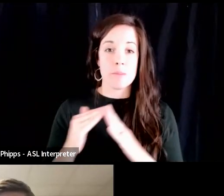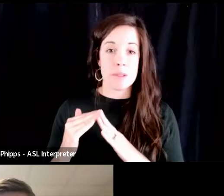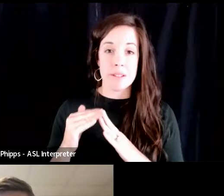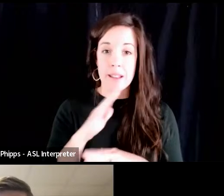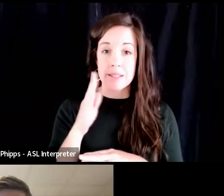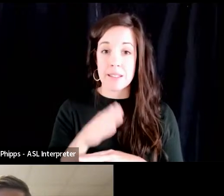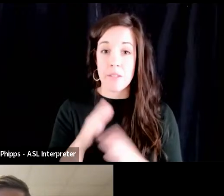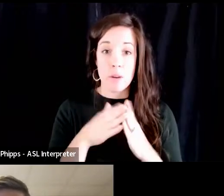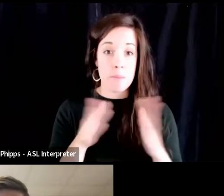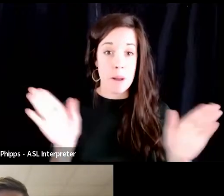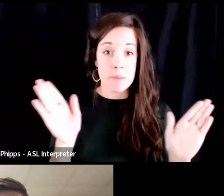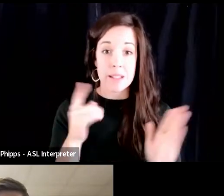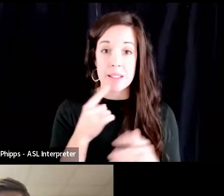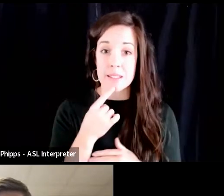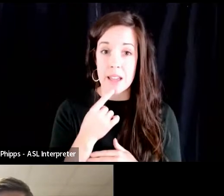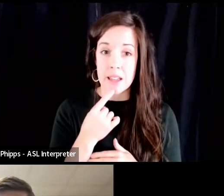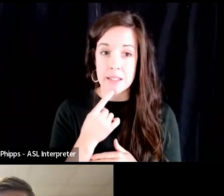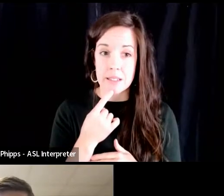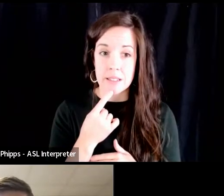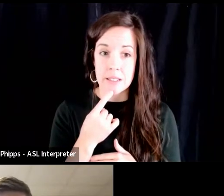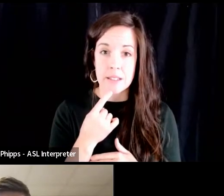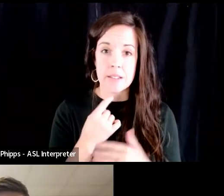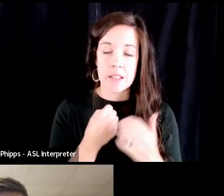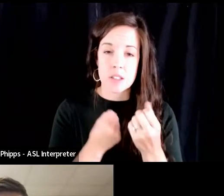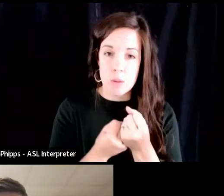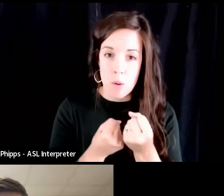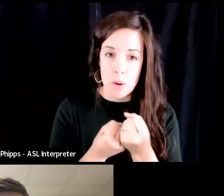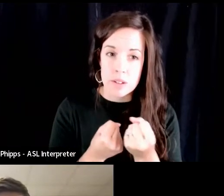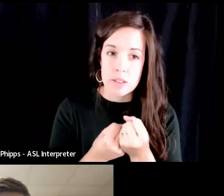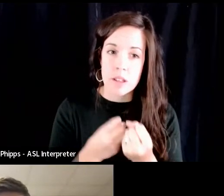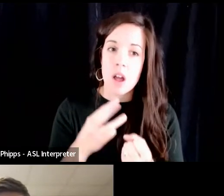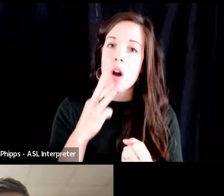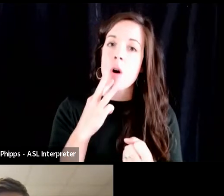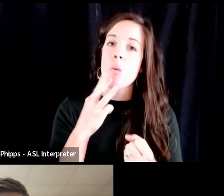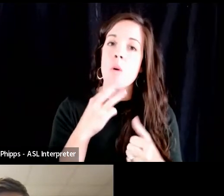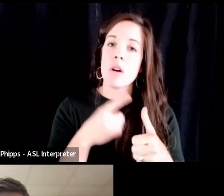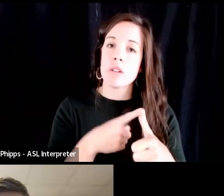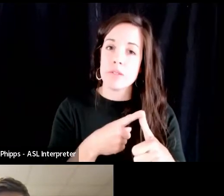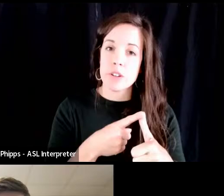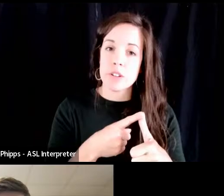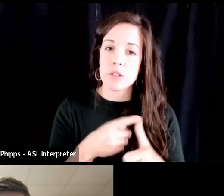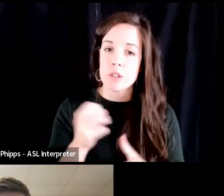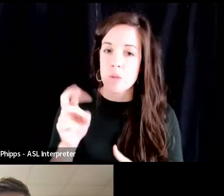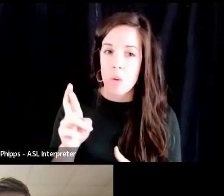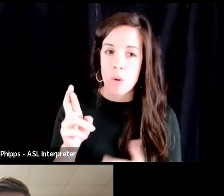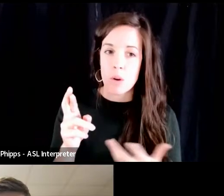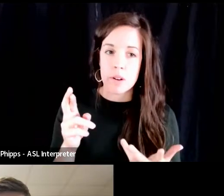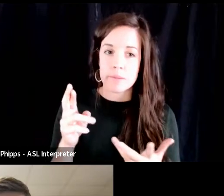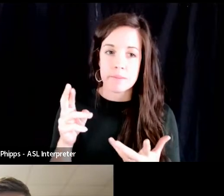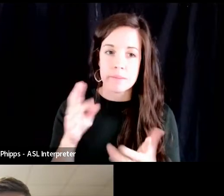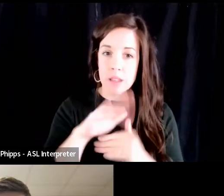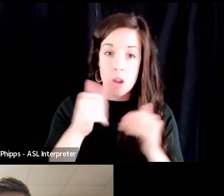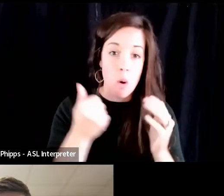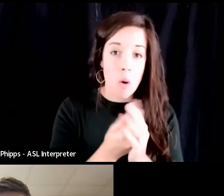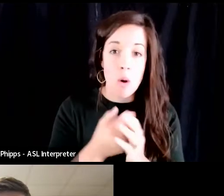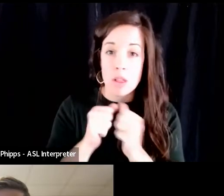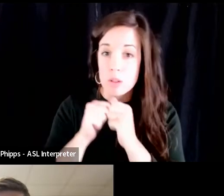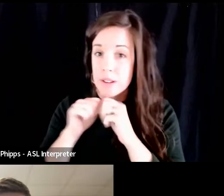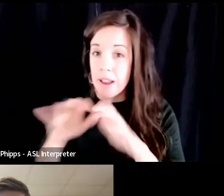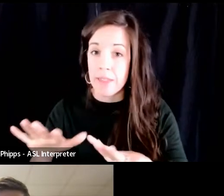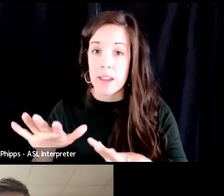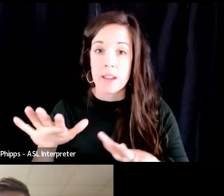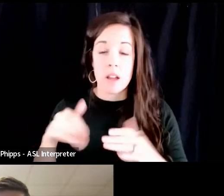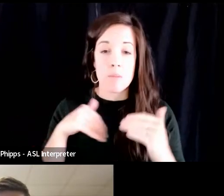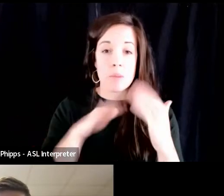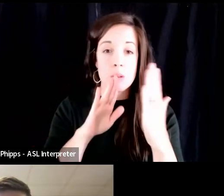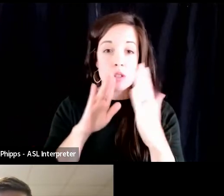publicly said that it supports a water first or the all or nothing approach. It's